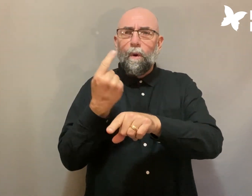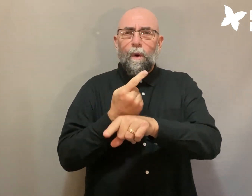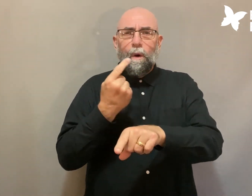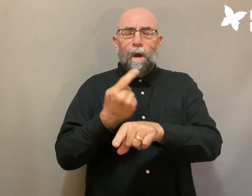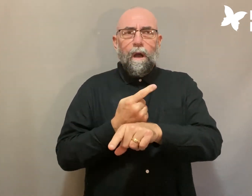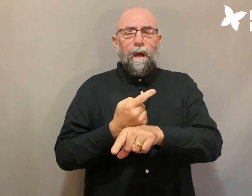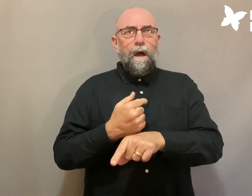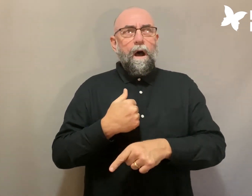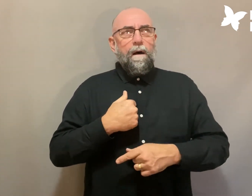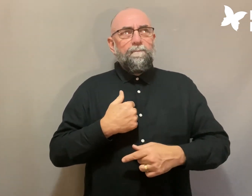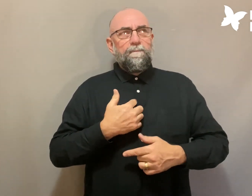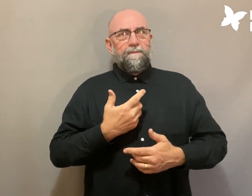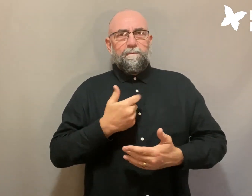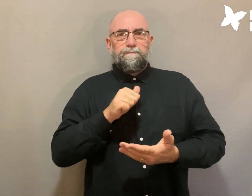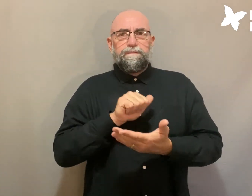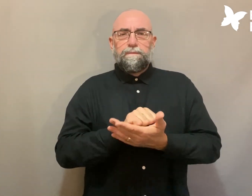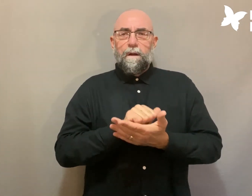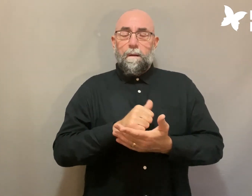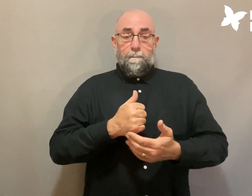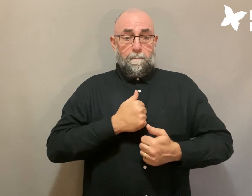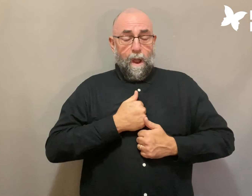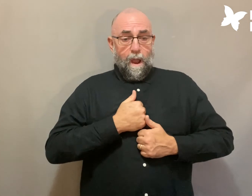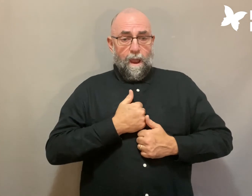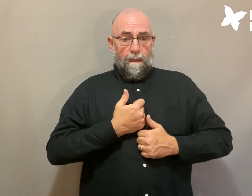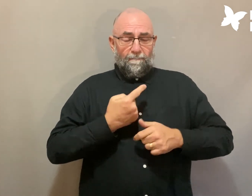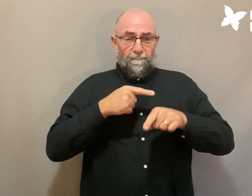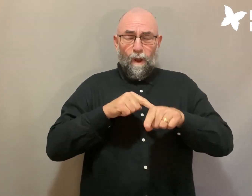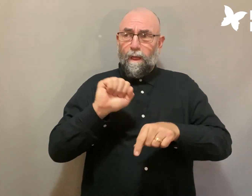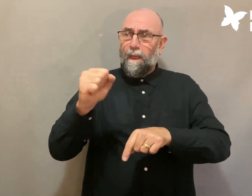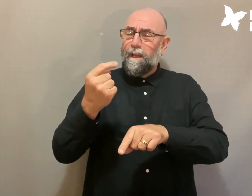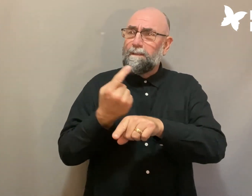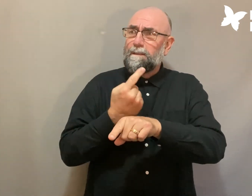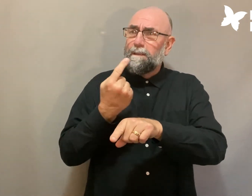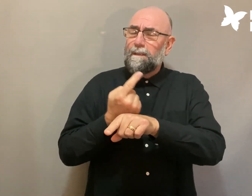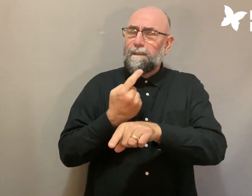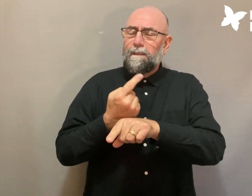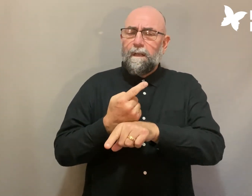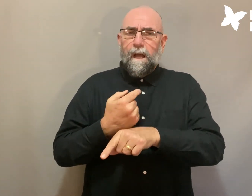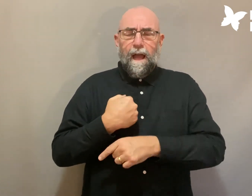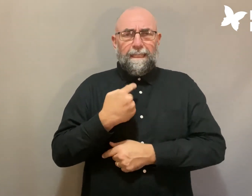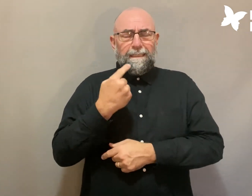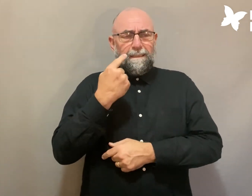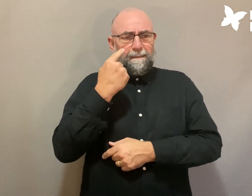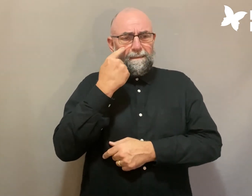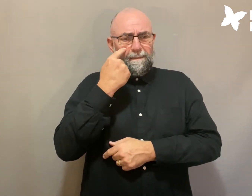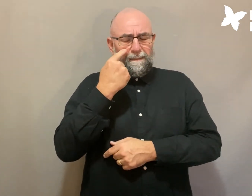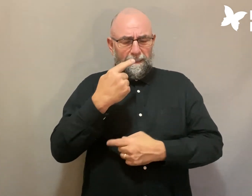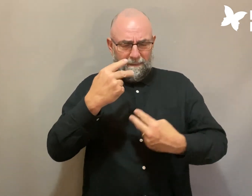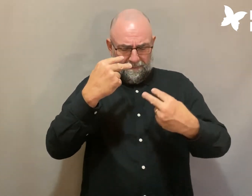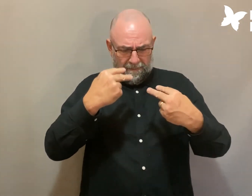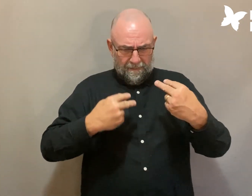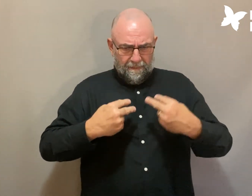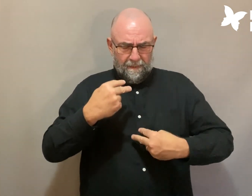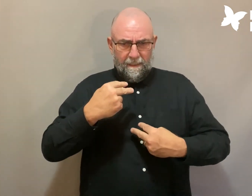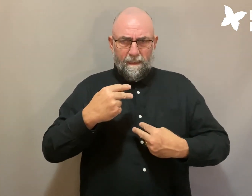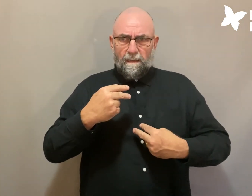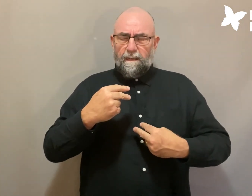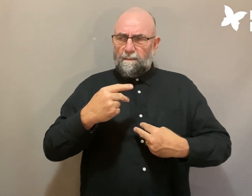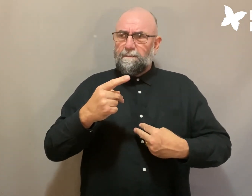value myself on what they said. I see myself as those words, and that hurts. And